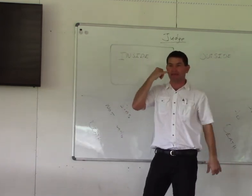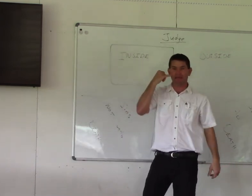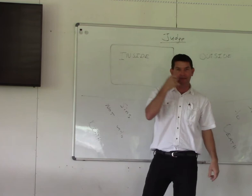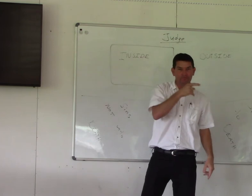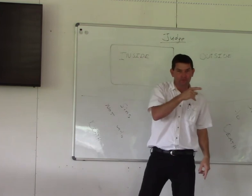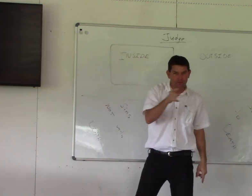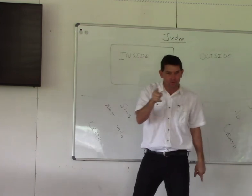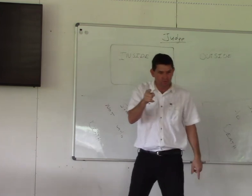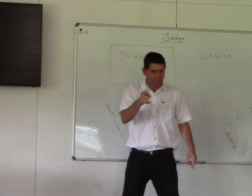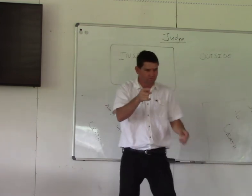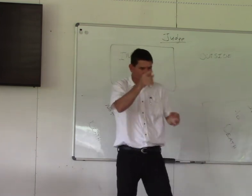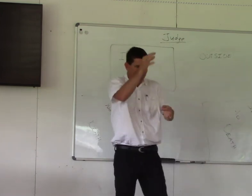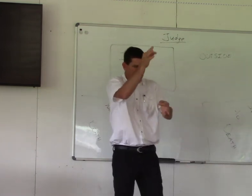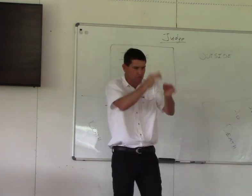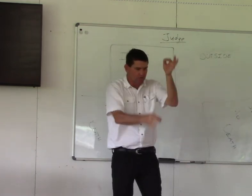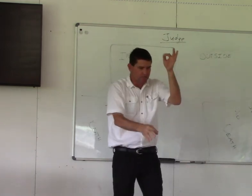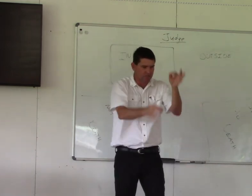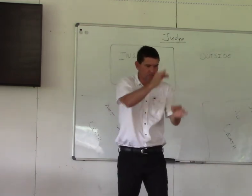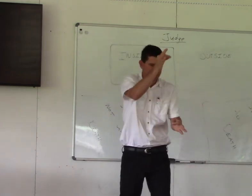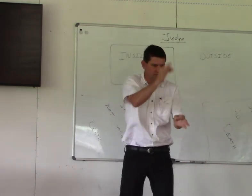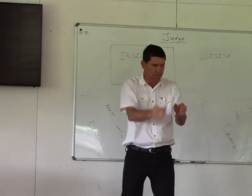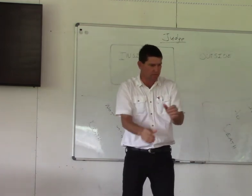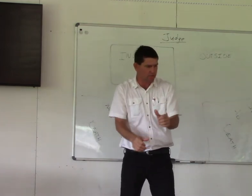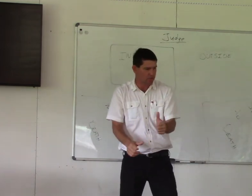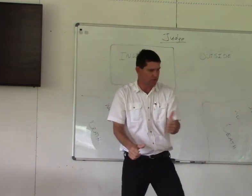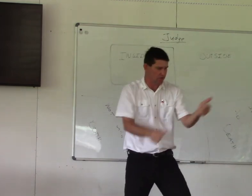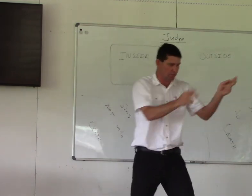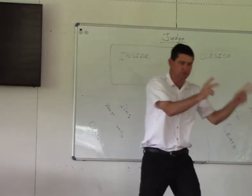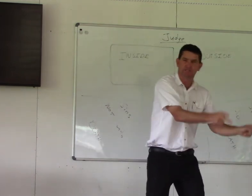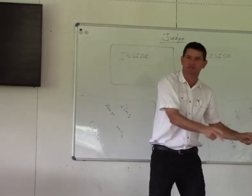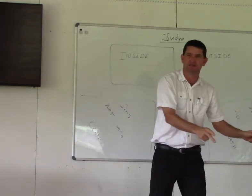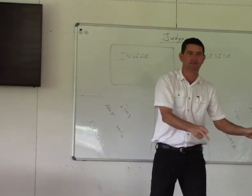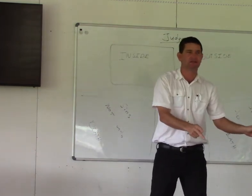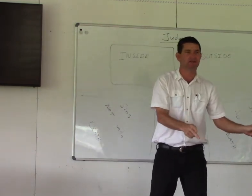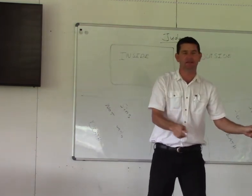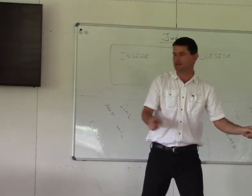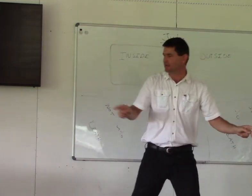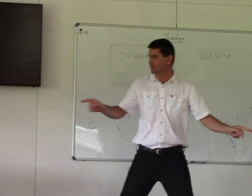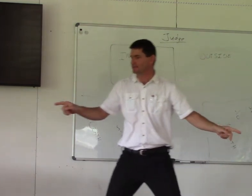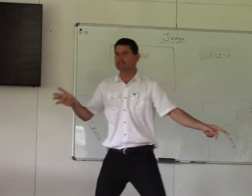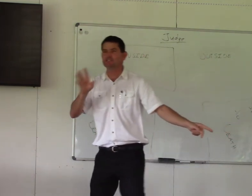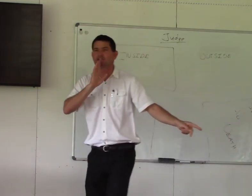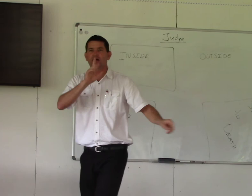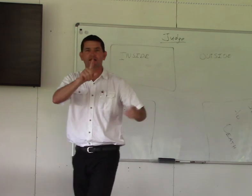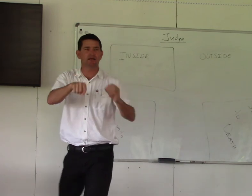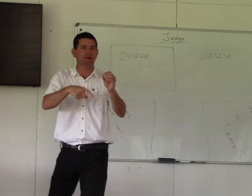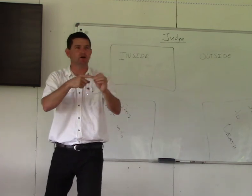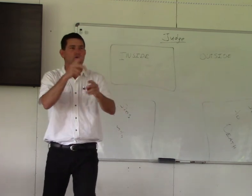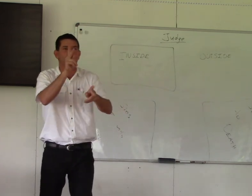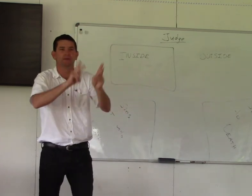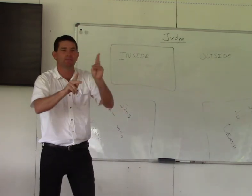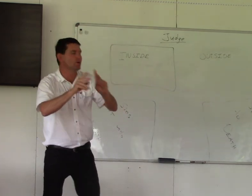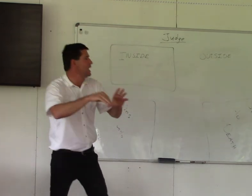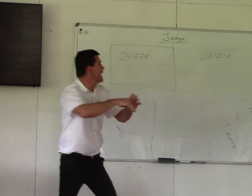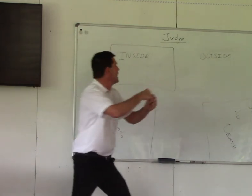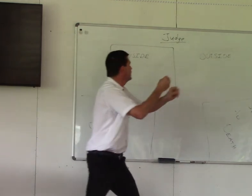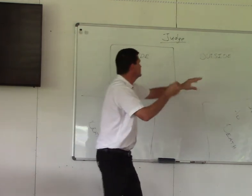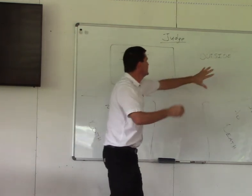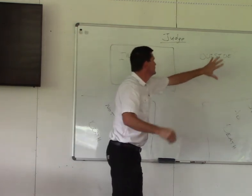If you judge another person, this is talking about people outside the